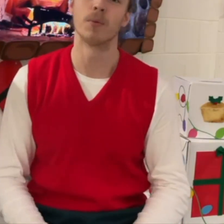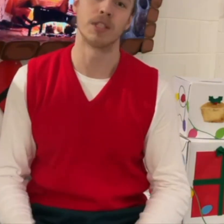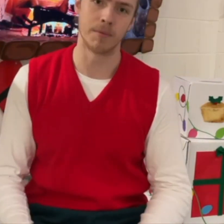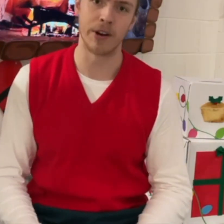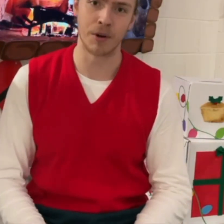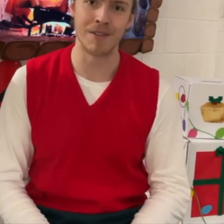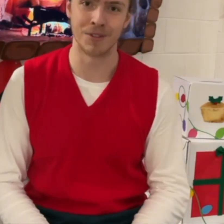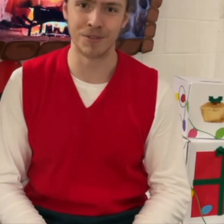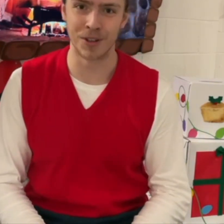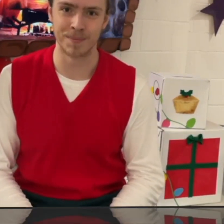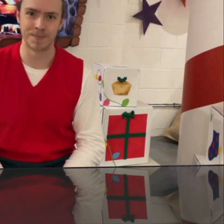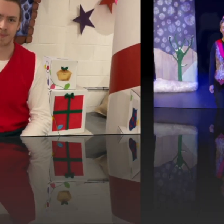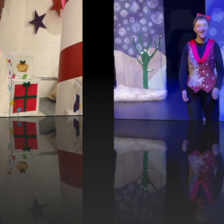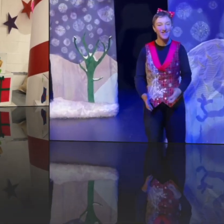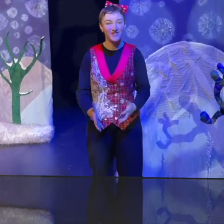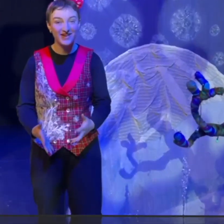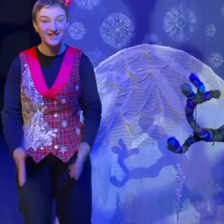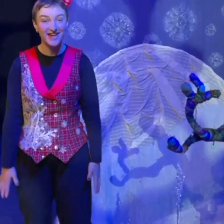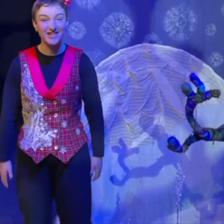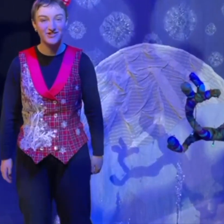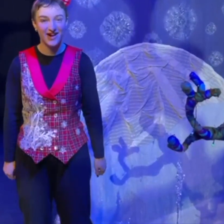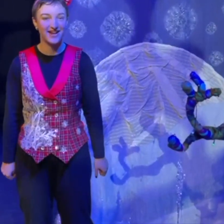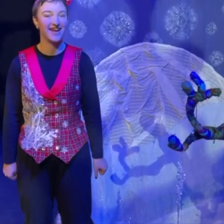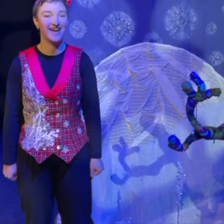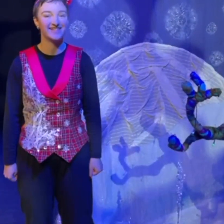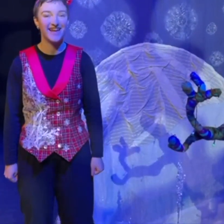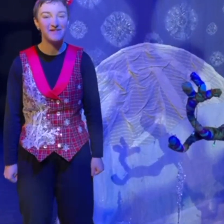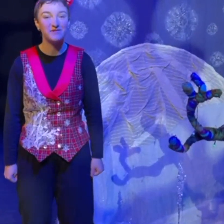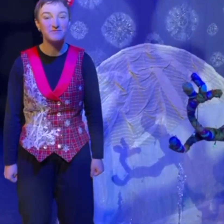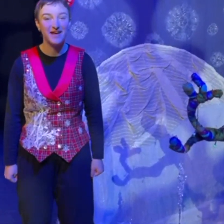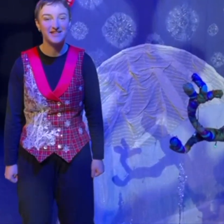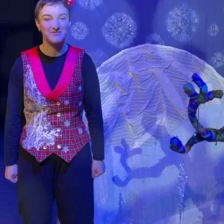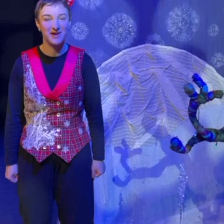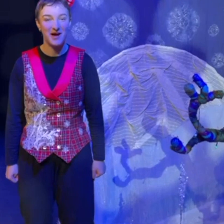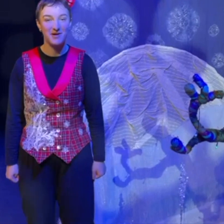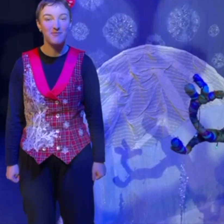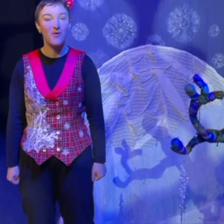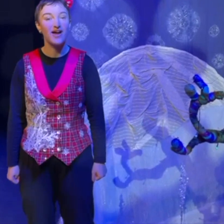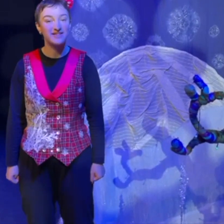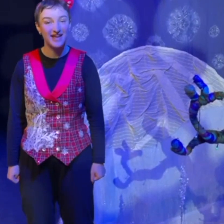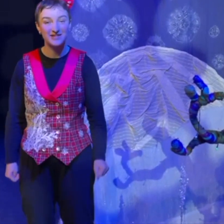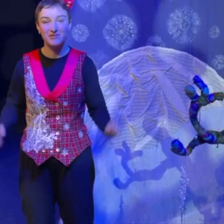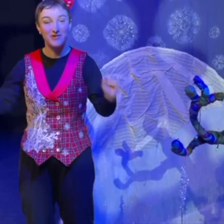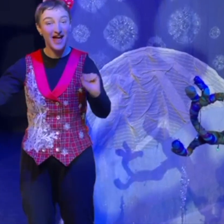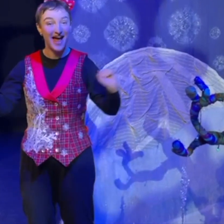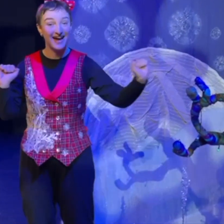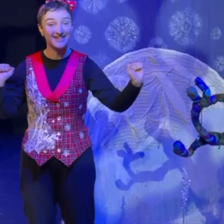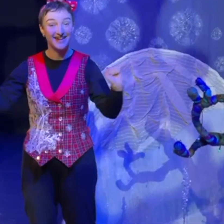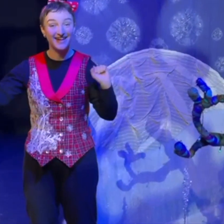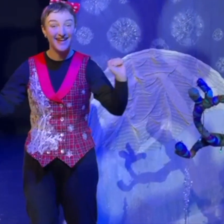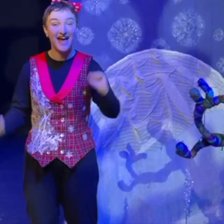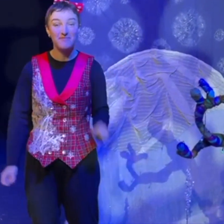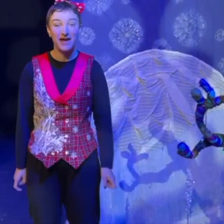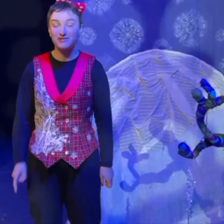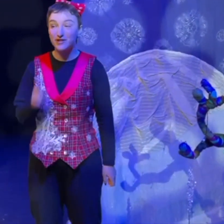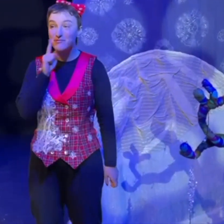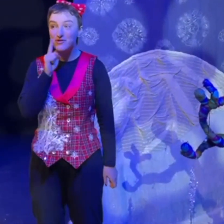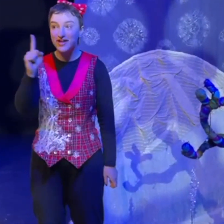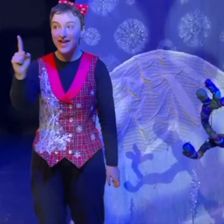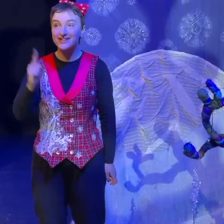I'm very grateful for. The funding and training has enabled me to become a more accessible actor and be able to communicate to